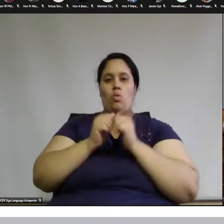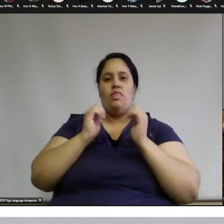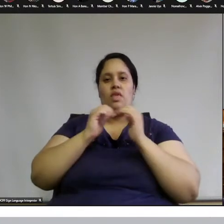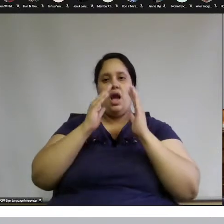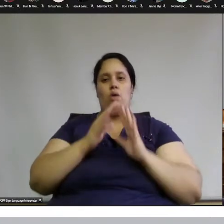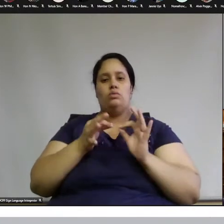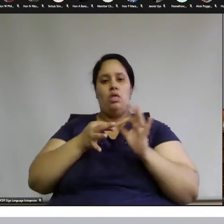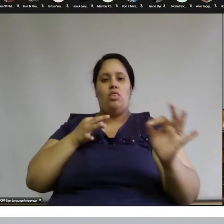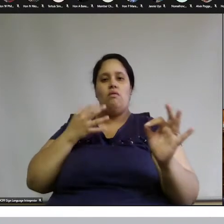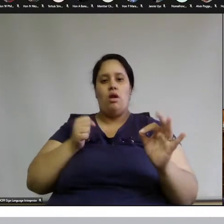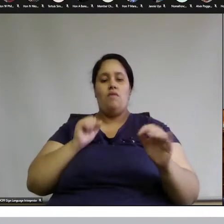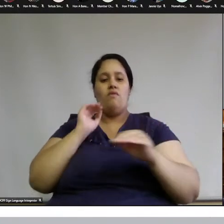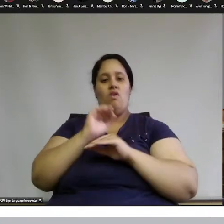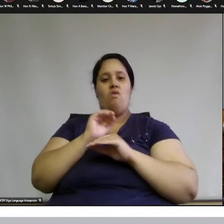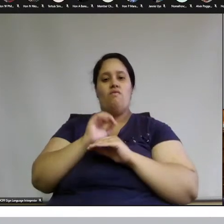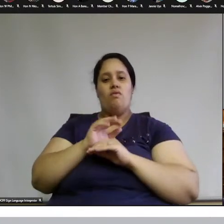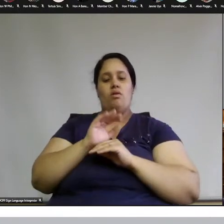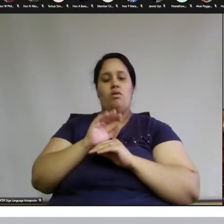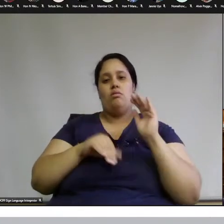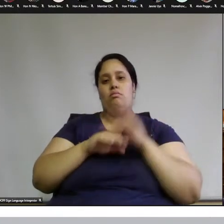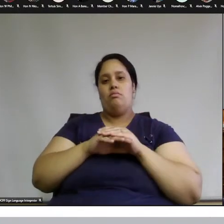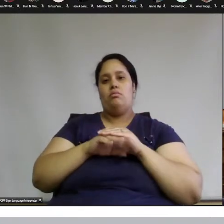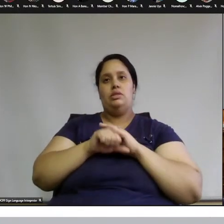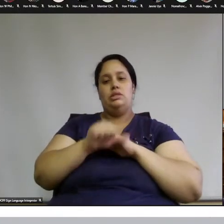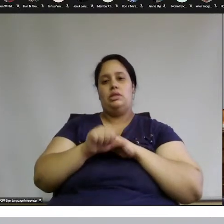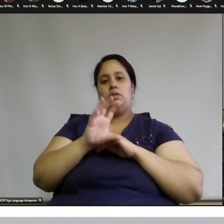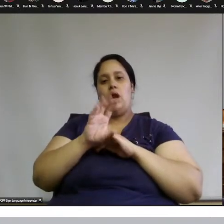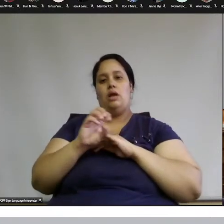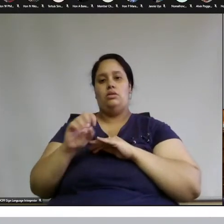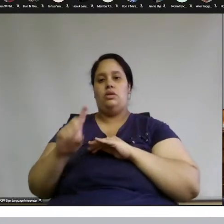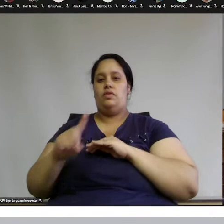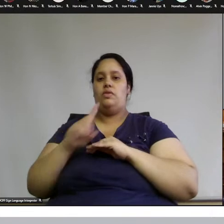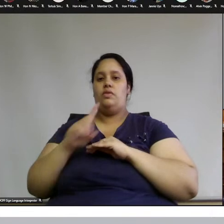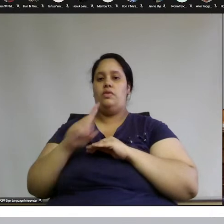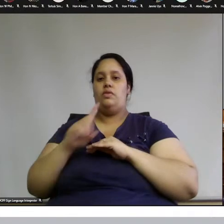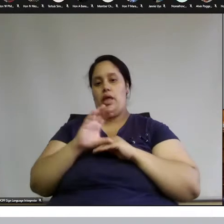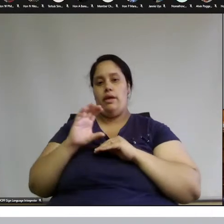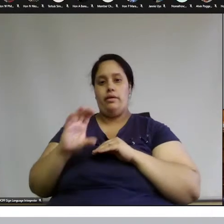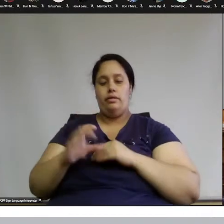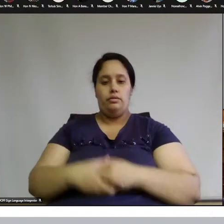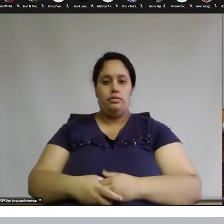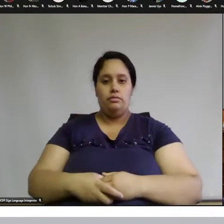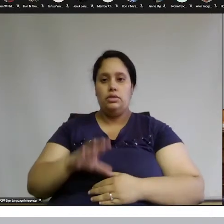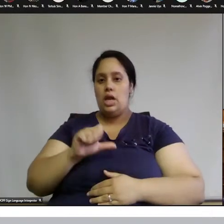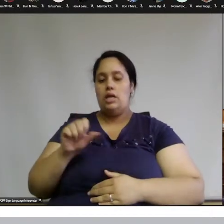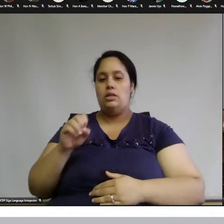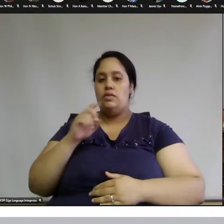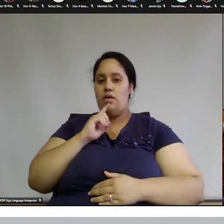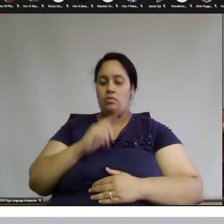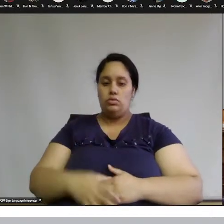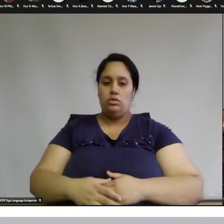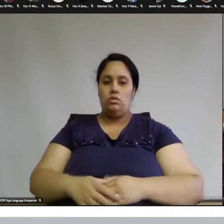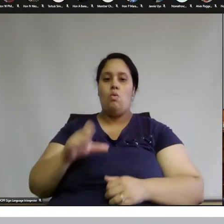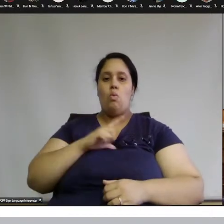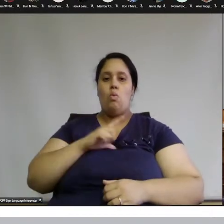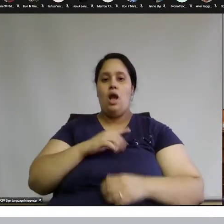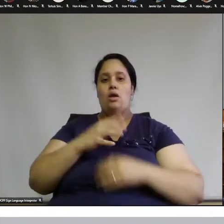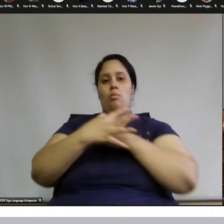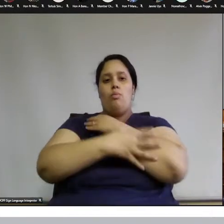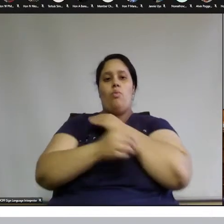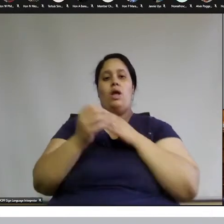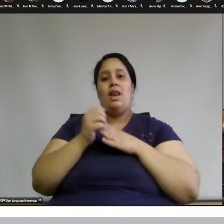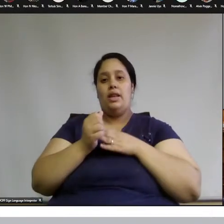backlog of over nearly 600,000? Because of poor